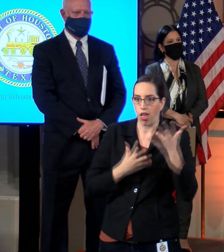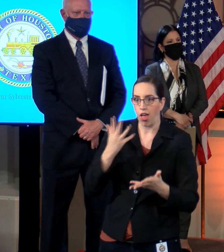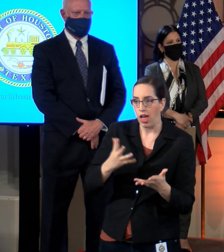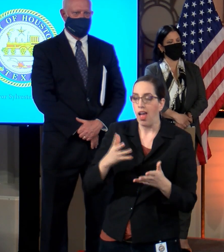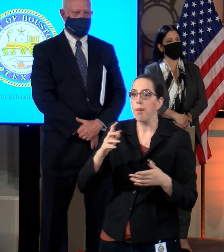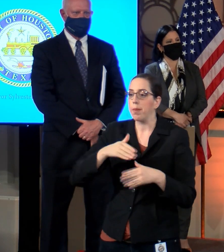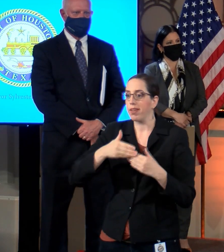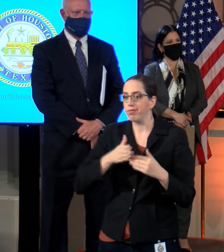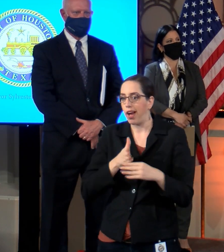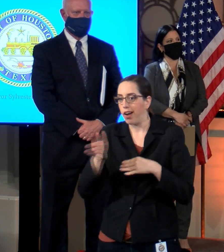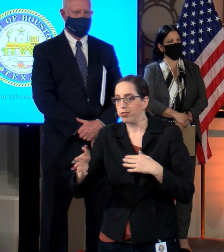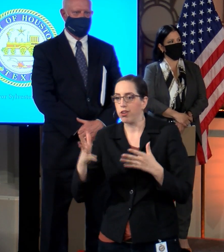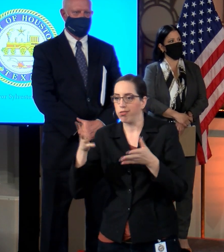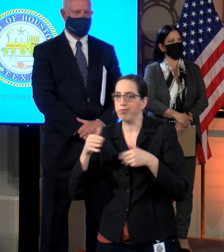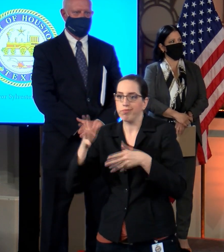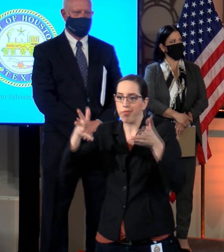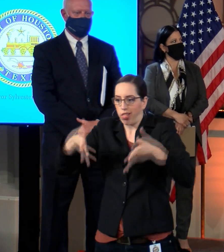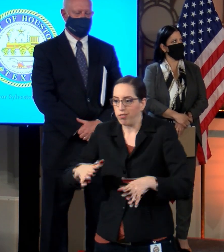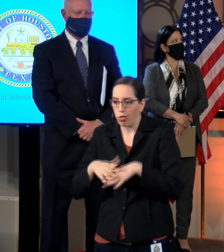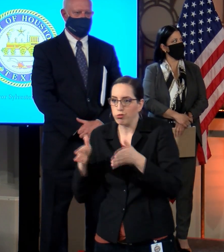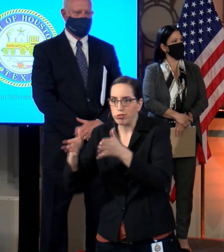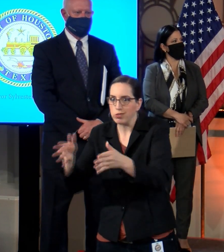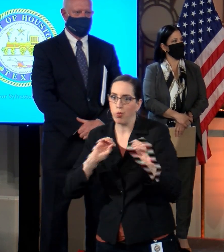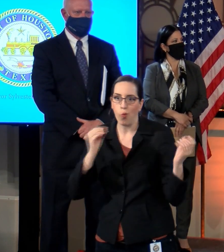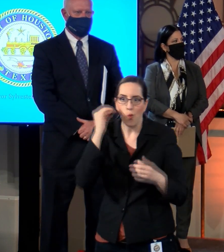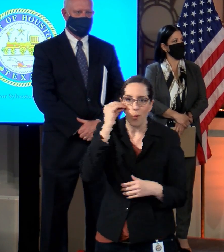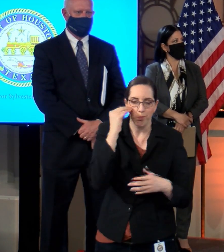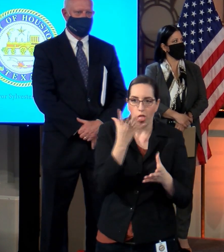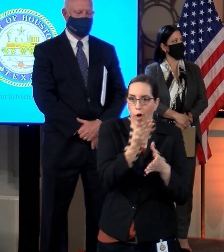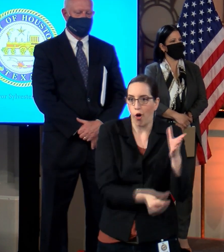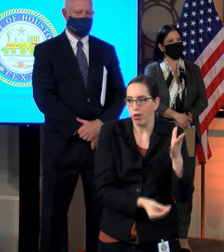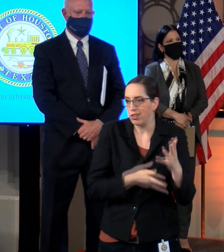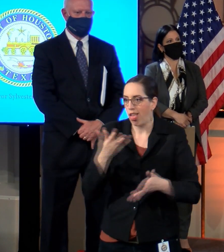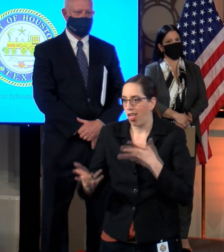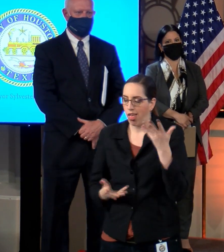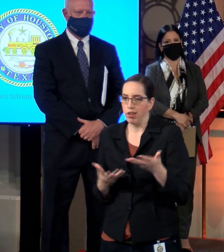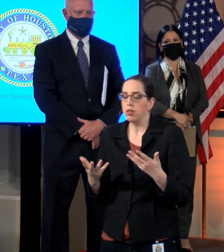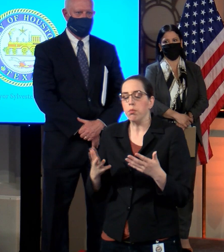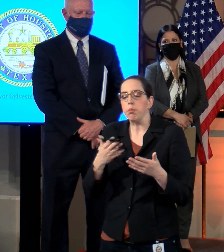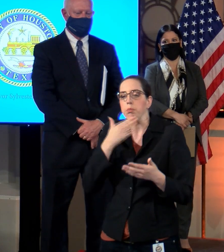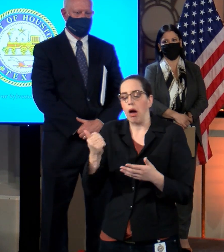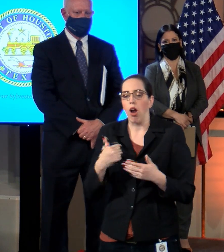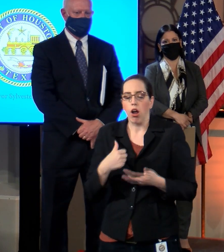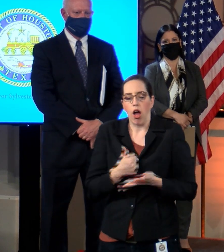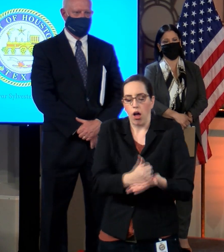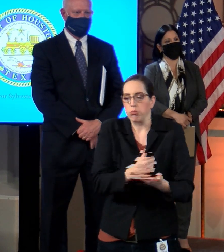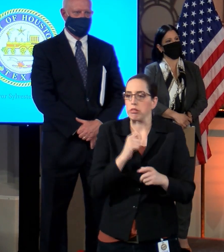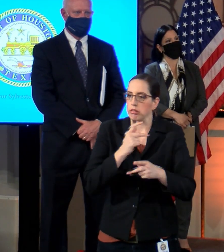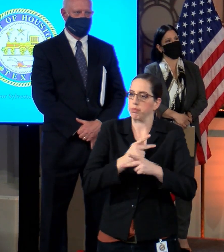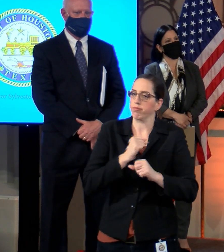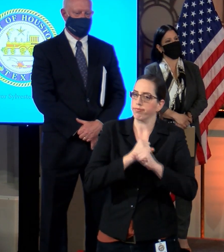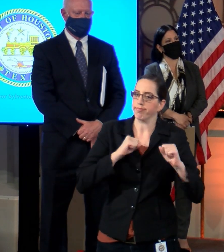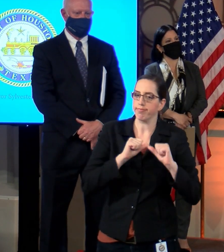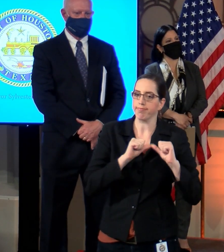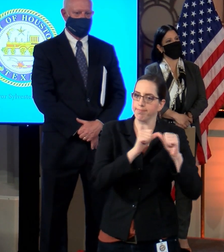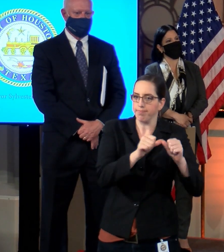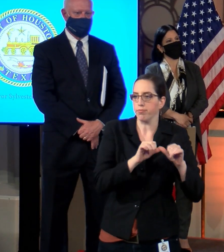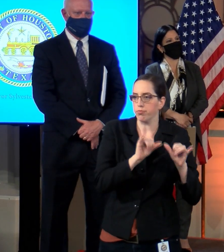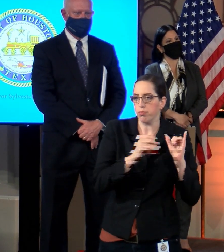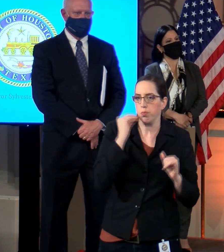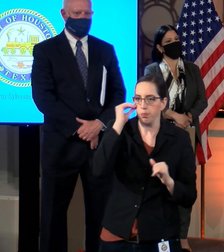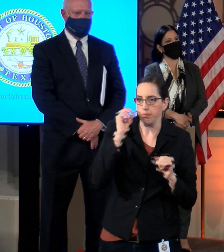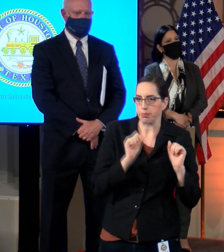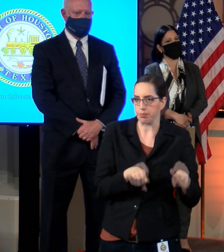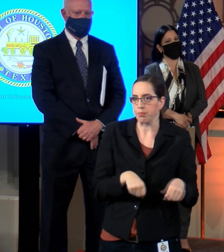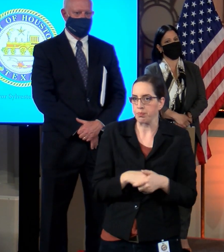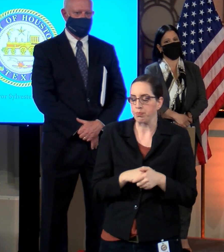finding themselves on the streets, and that's the goal, to provide some sense of security. Now, let me just say something else before